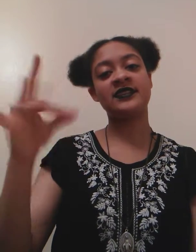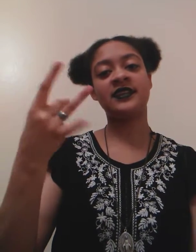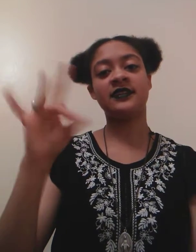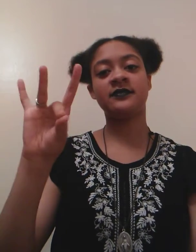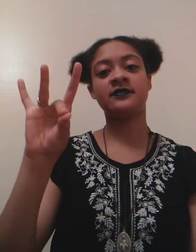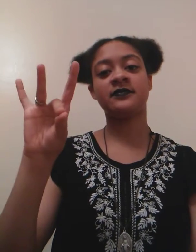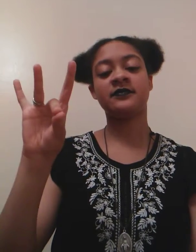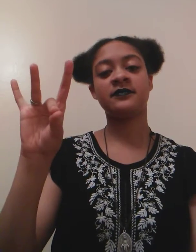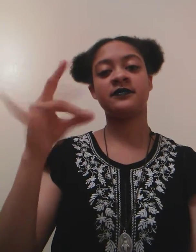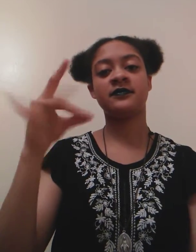18.